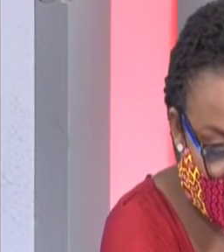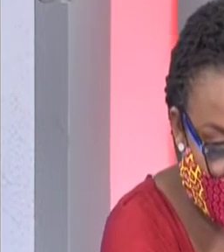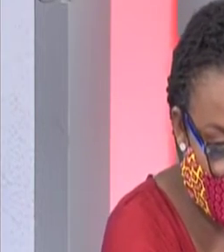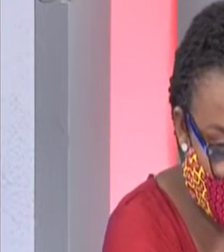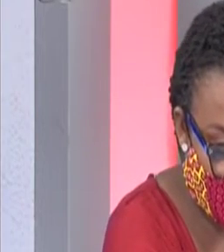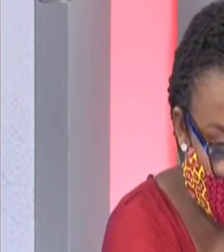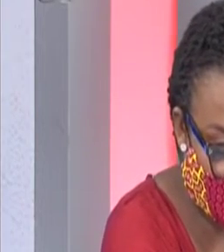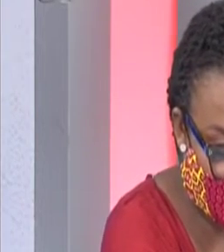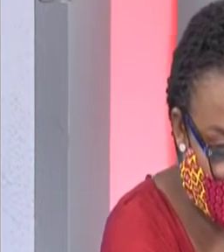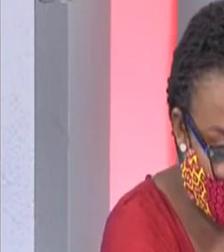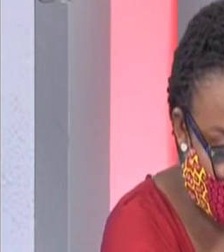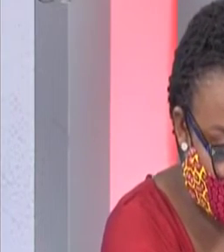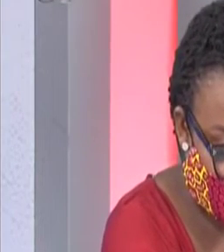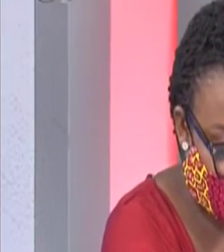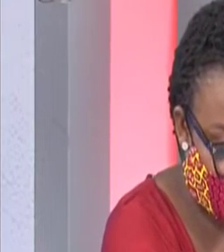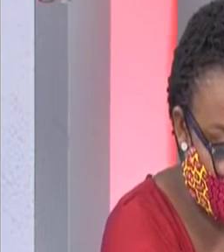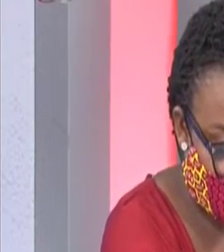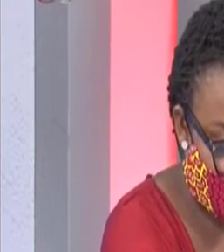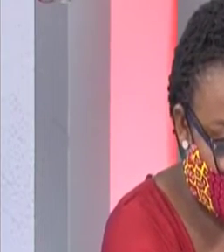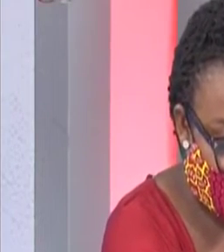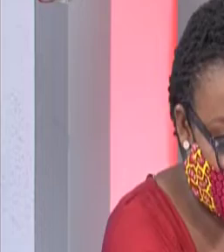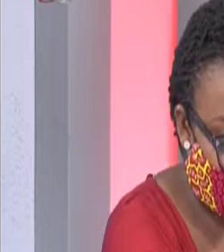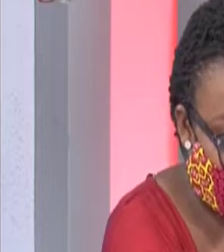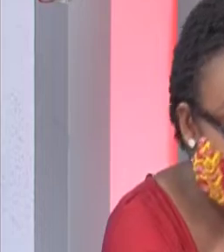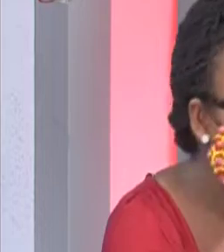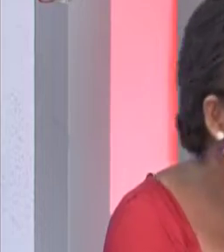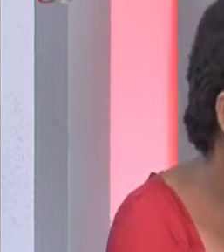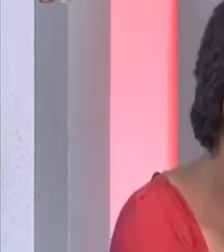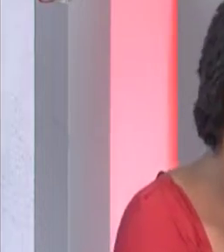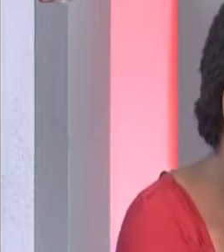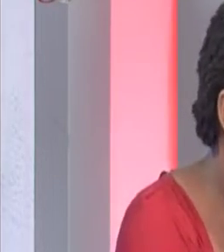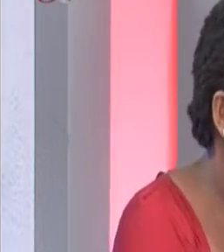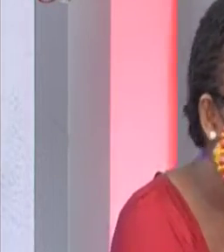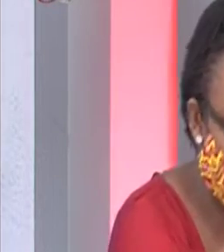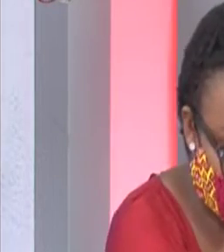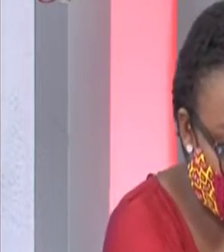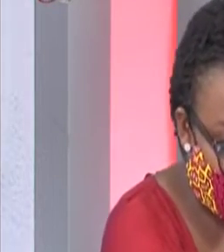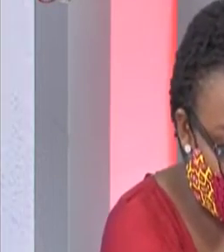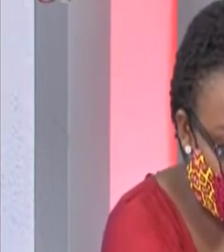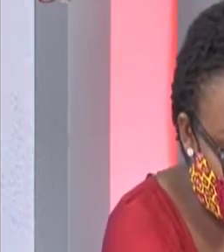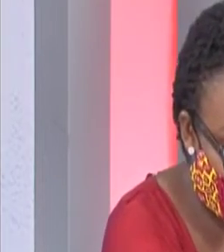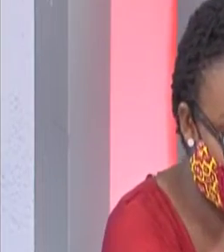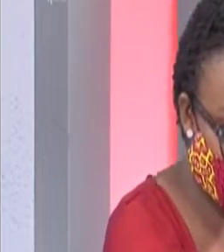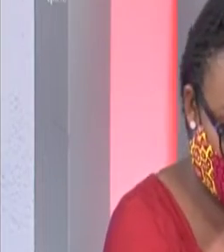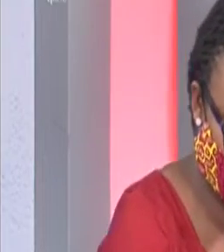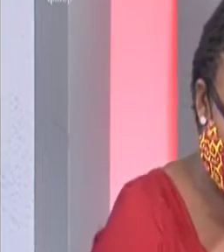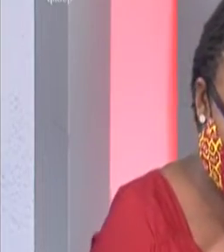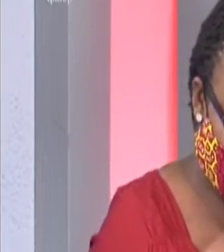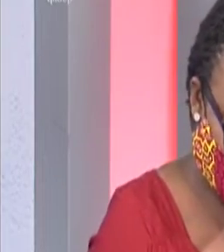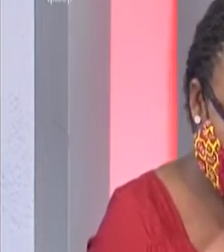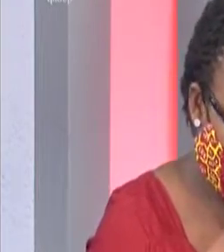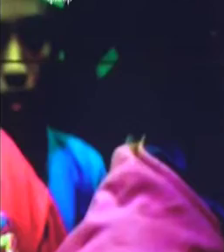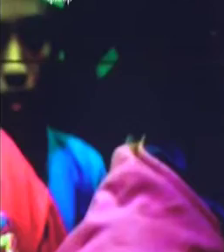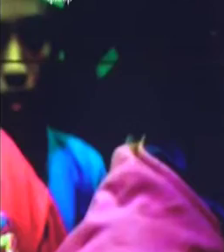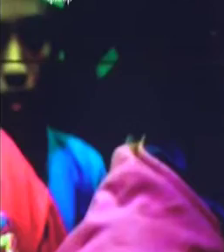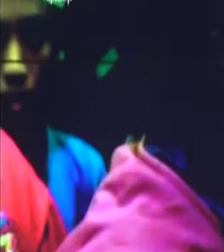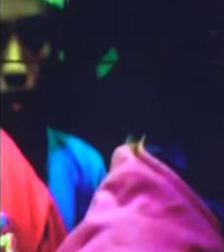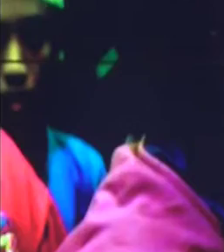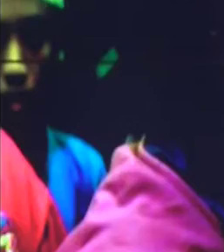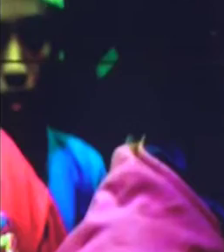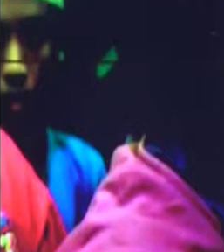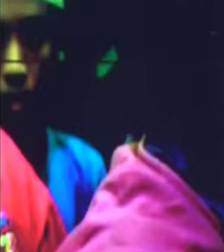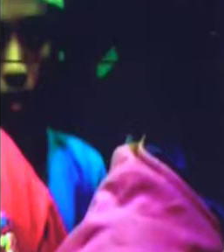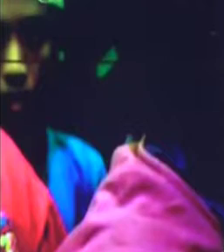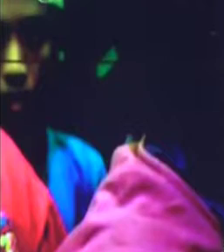persons who have COVID-19 as at 13th of April, yes, on Monday. So let's go. So if you look at Ghana East